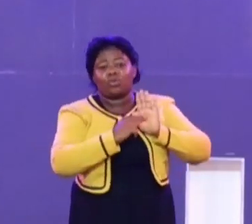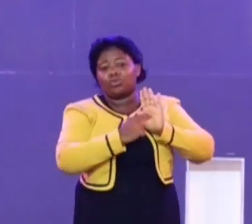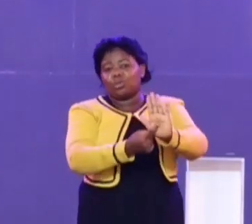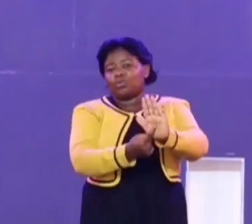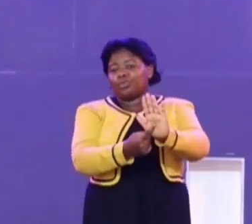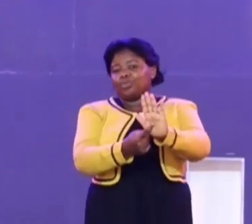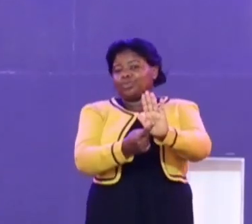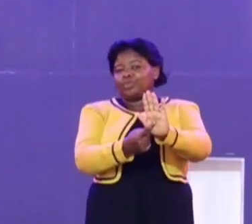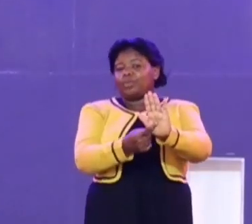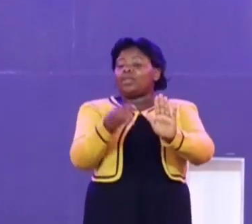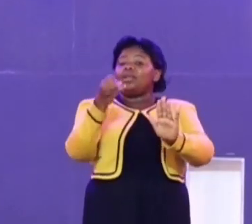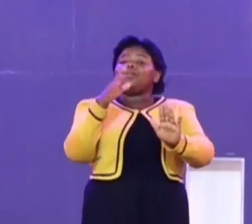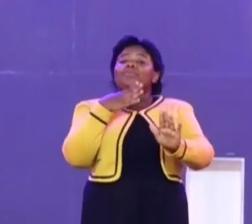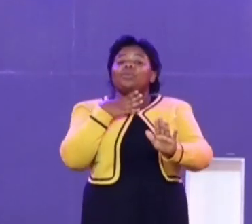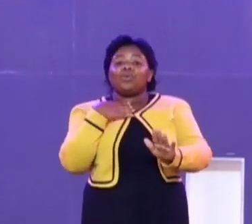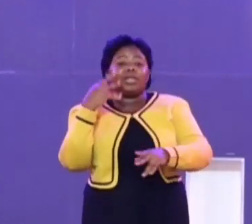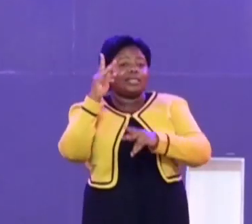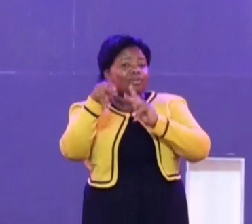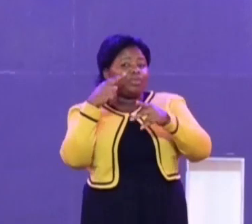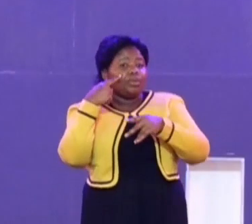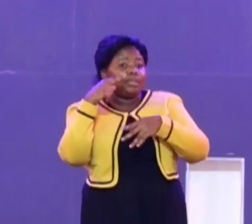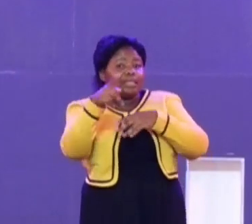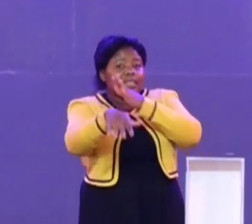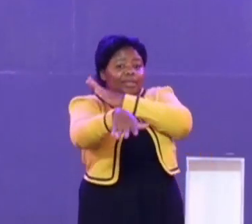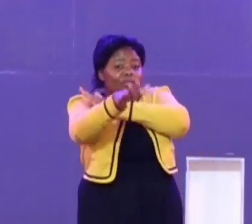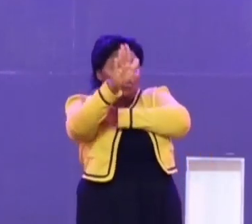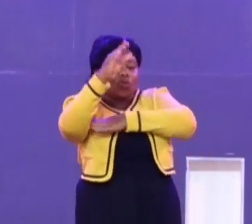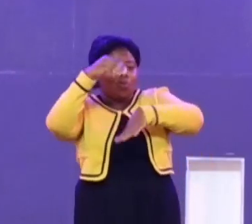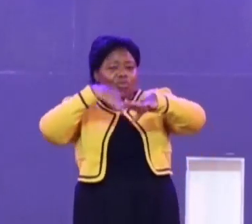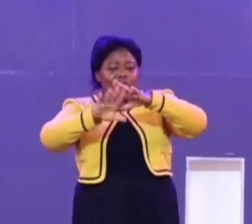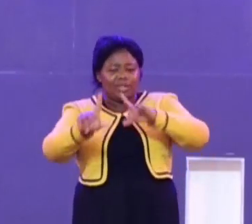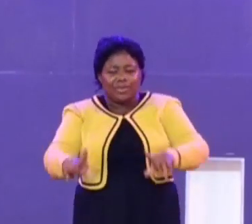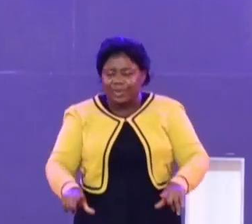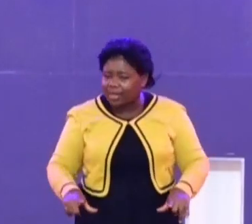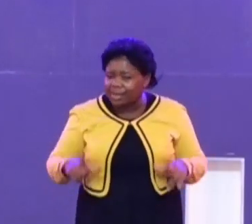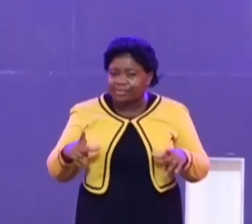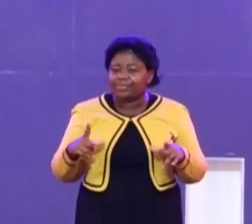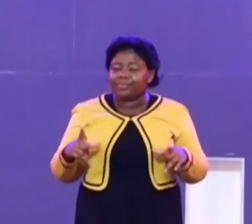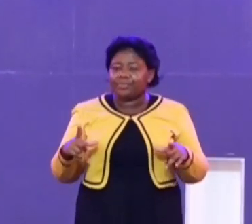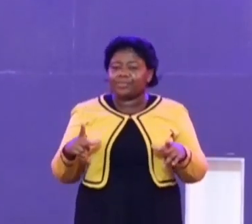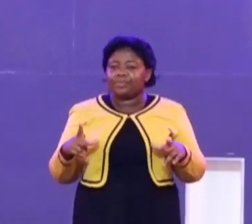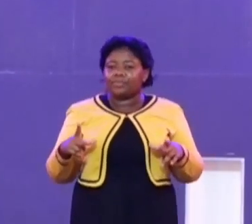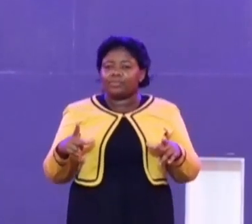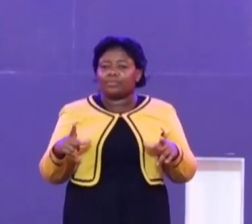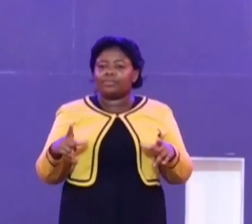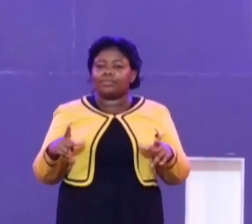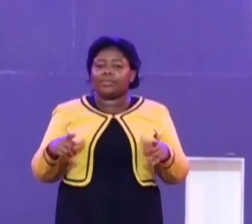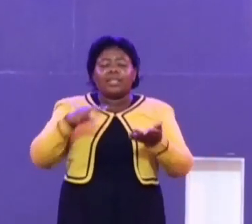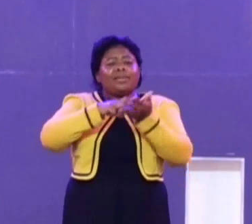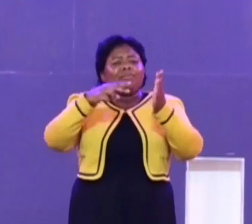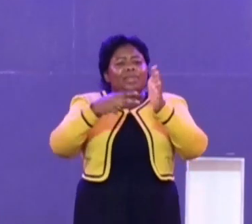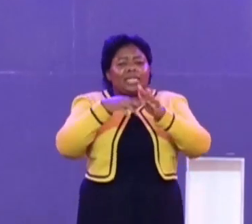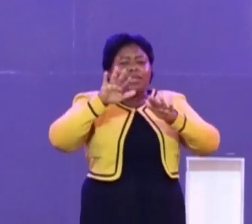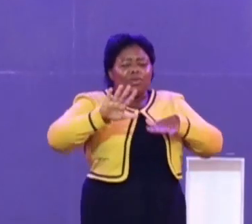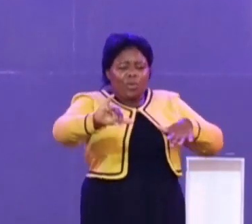appears. If you want people to see God in your life, that means